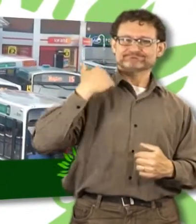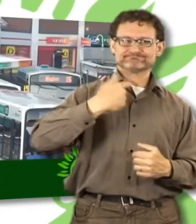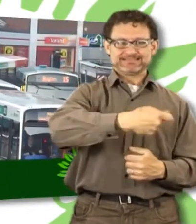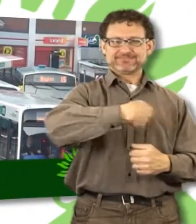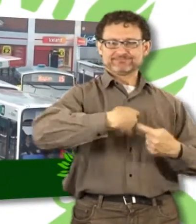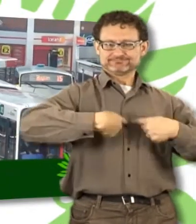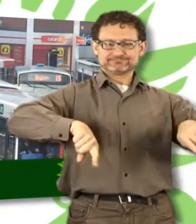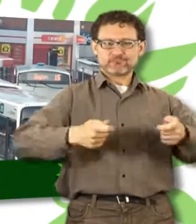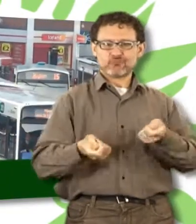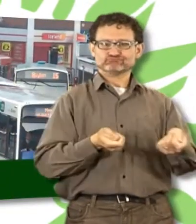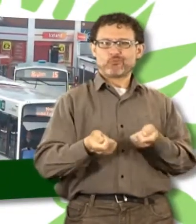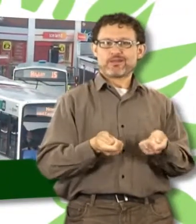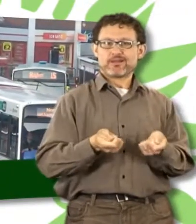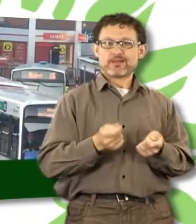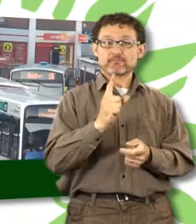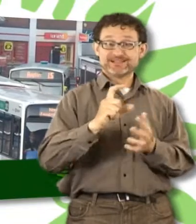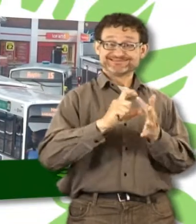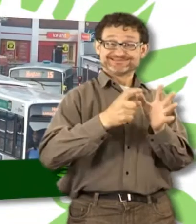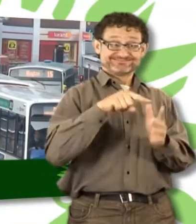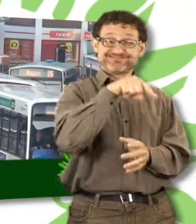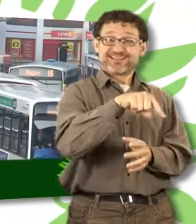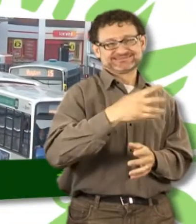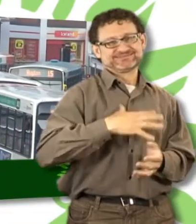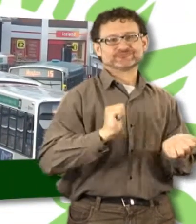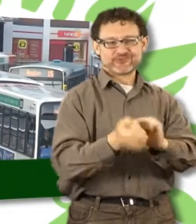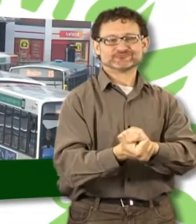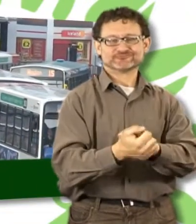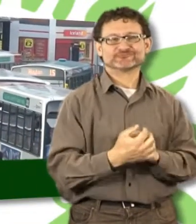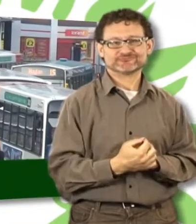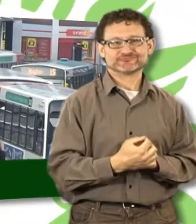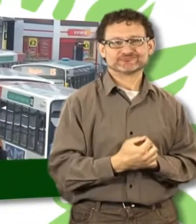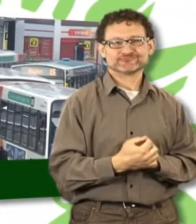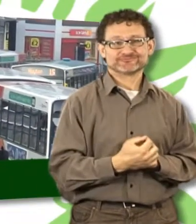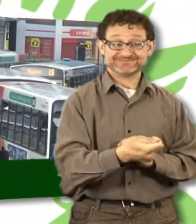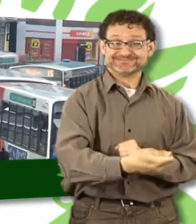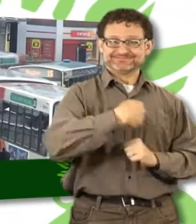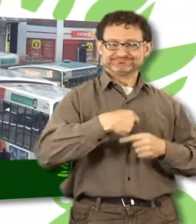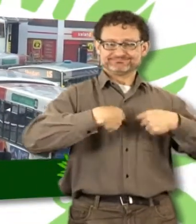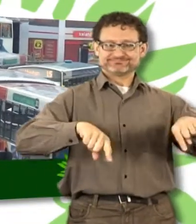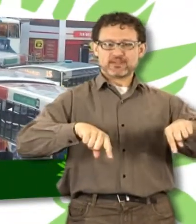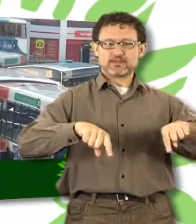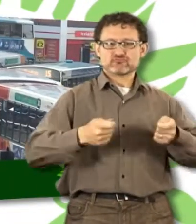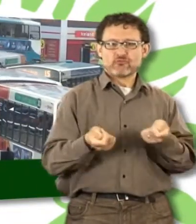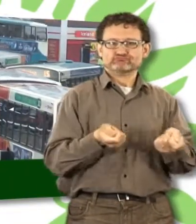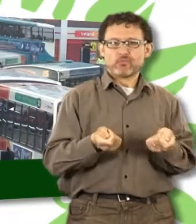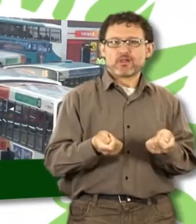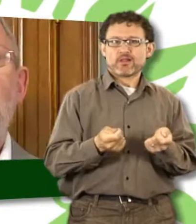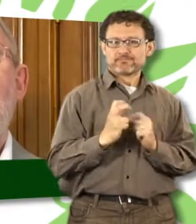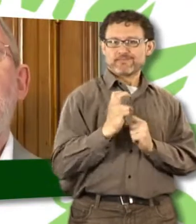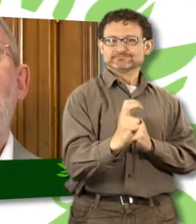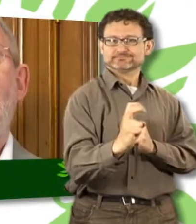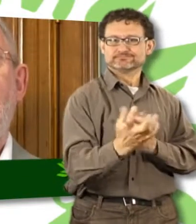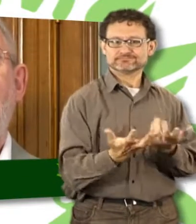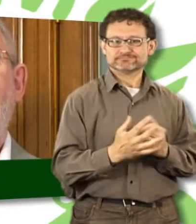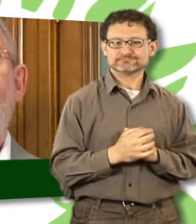deal negotiated by the Labour administration back to government and say, well, we've got a mandate to do things differently. We need you to